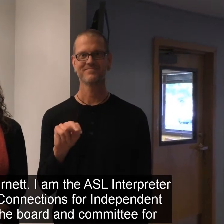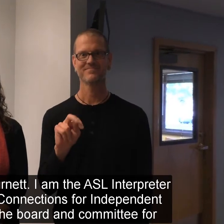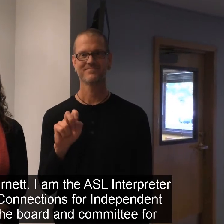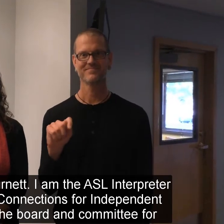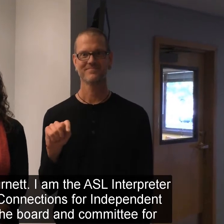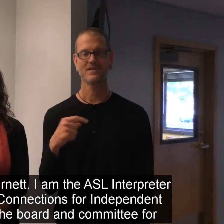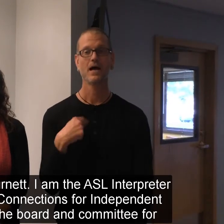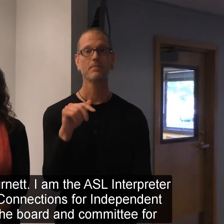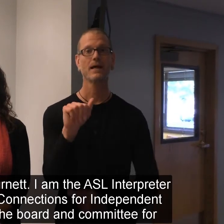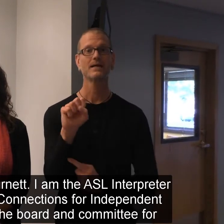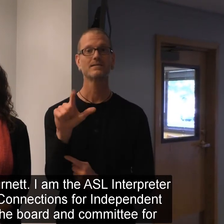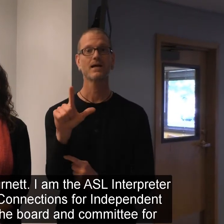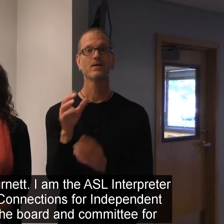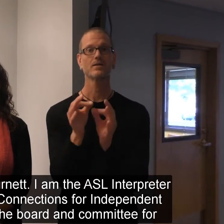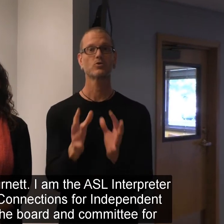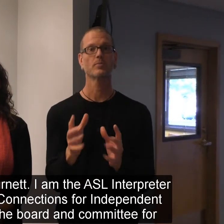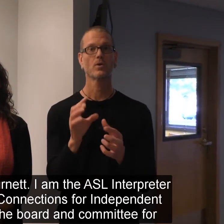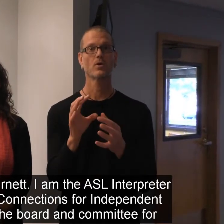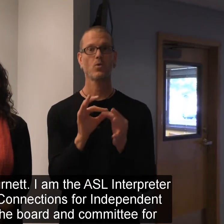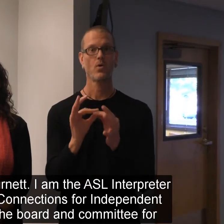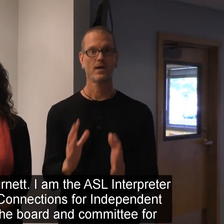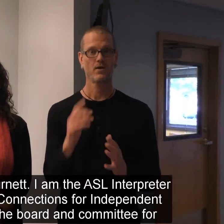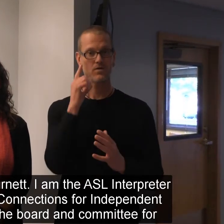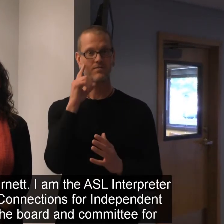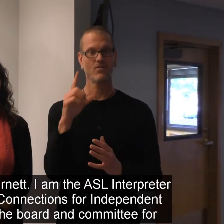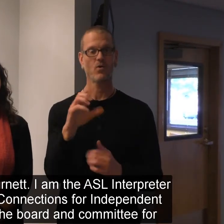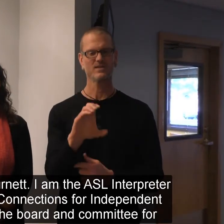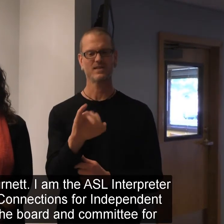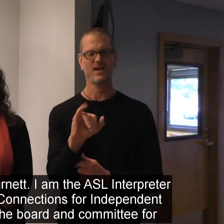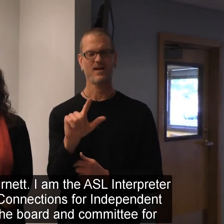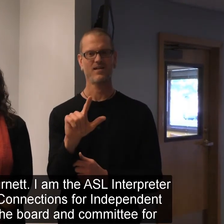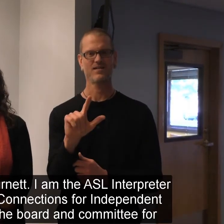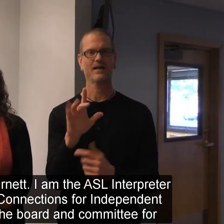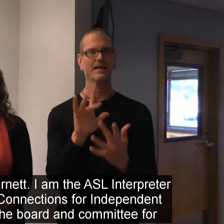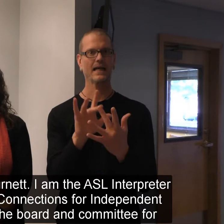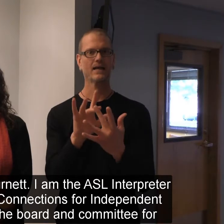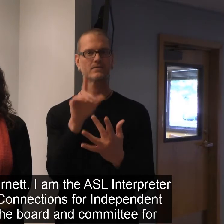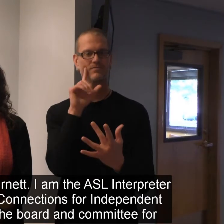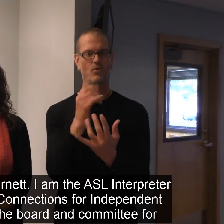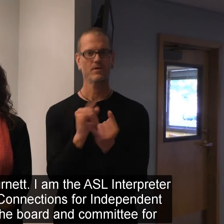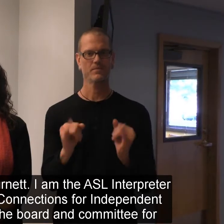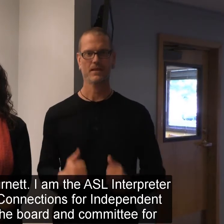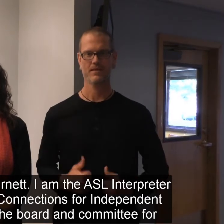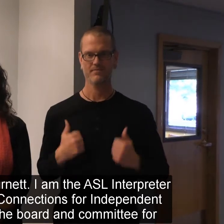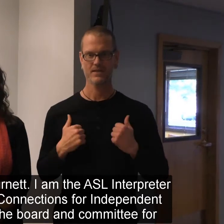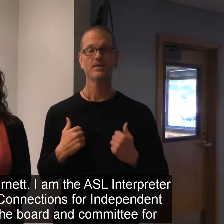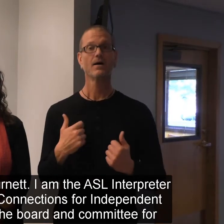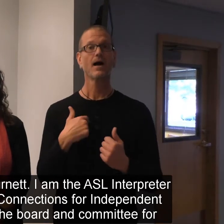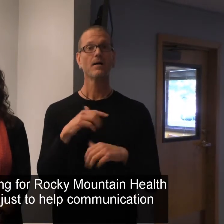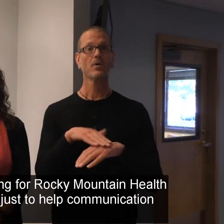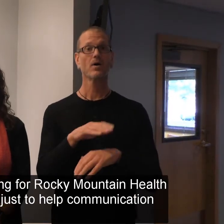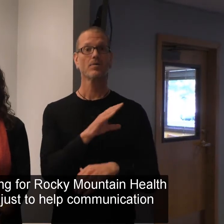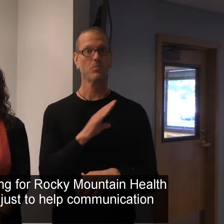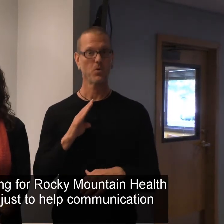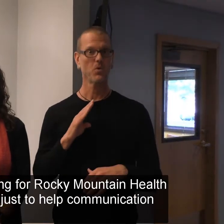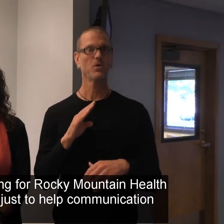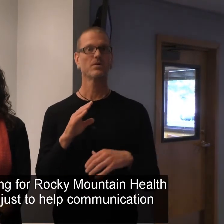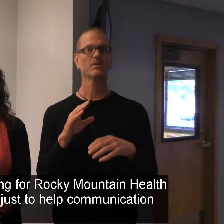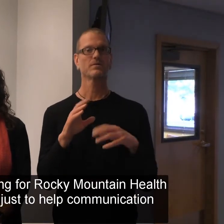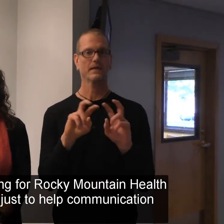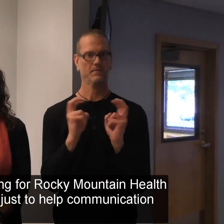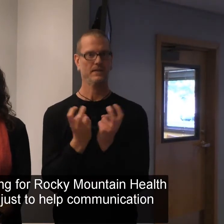ASL Interpreter Coordinator for Connections for Independent Living. I am on the board and committee for the town hall